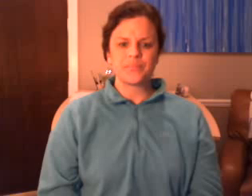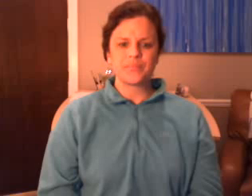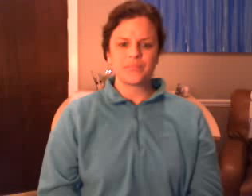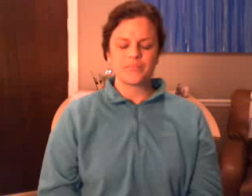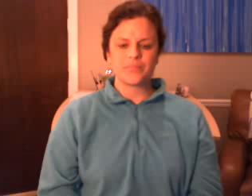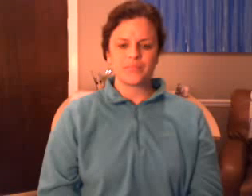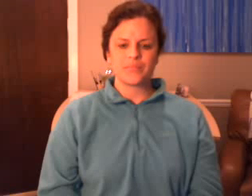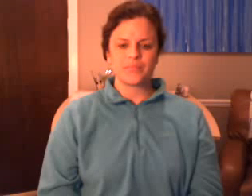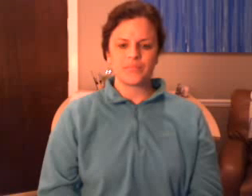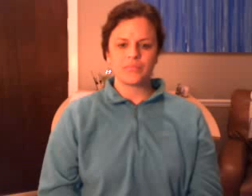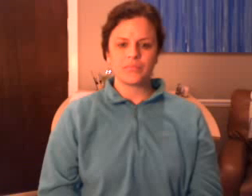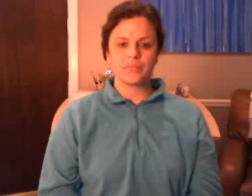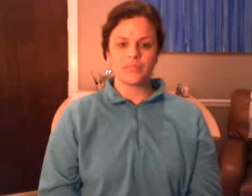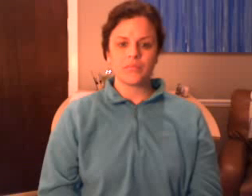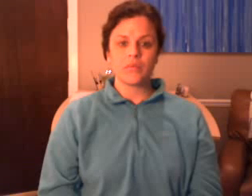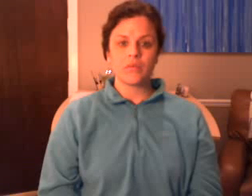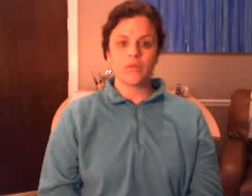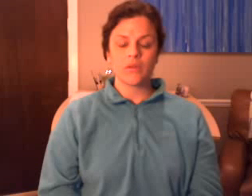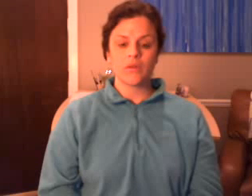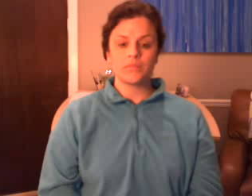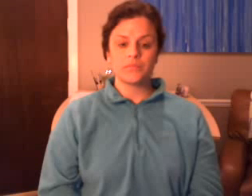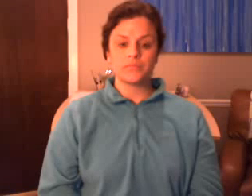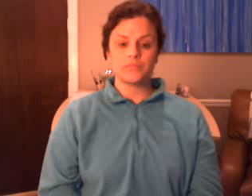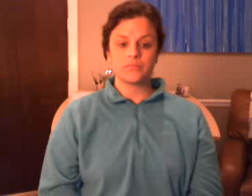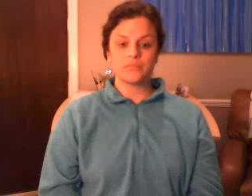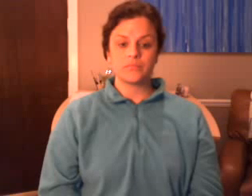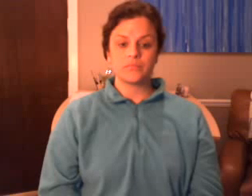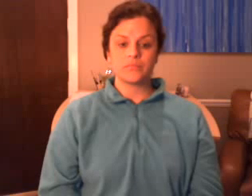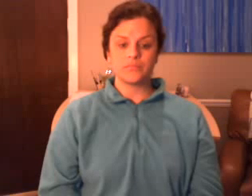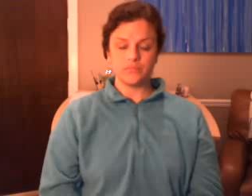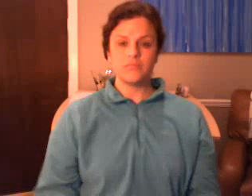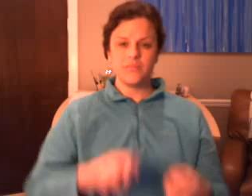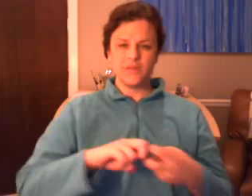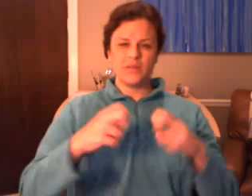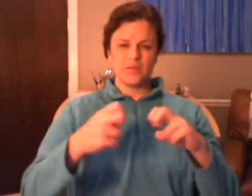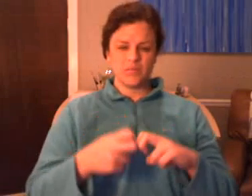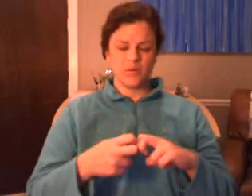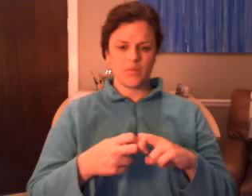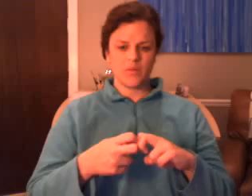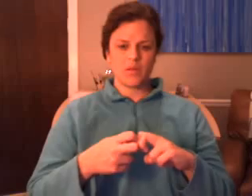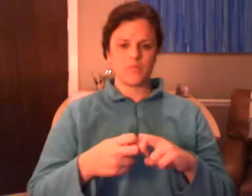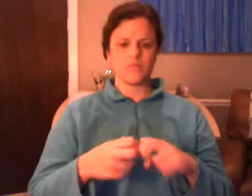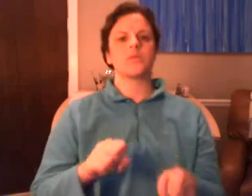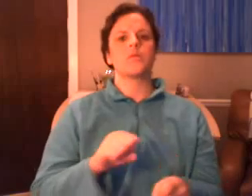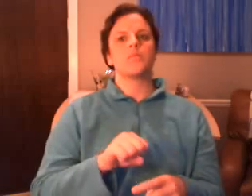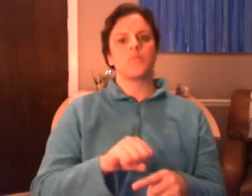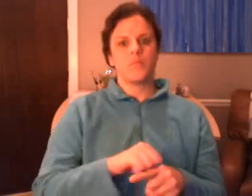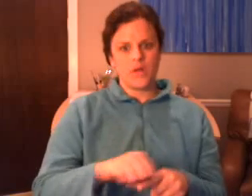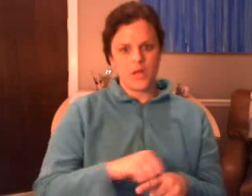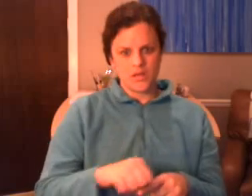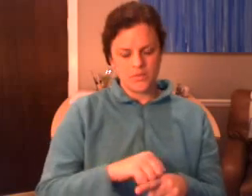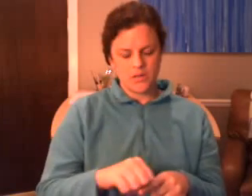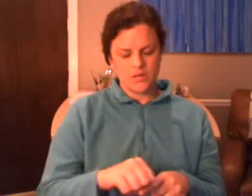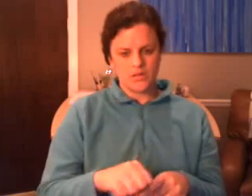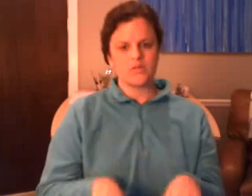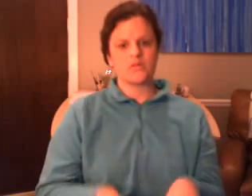a little bit, but these types of problems are, when you're getting started off in mathematics, these kind of require the most practice, and to some degree you have to